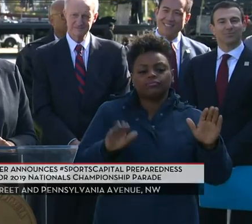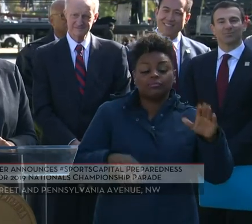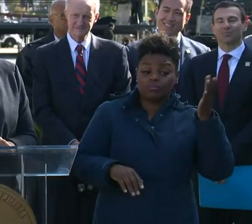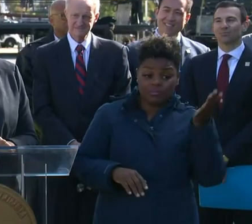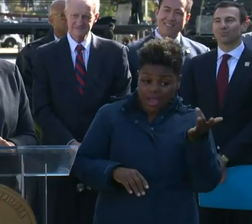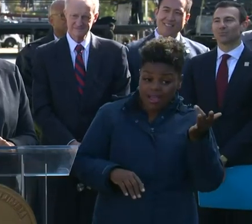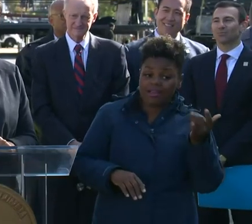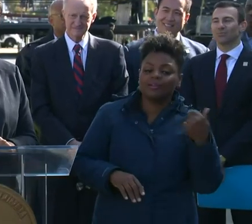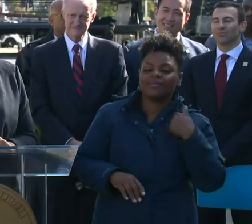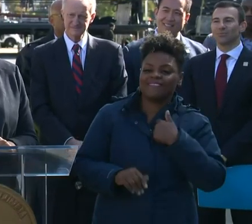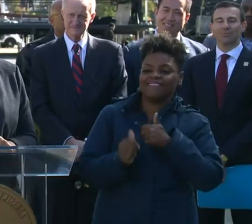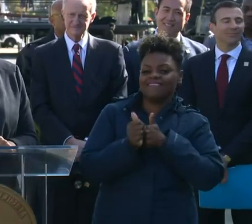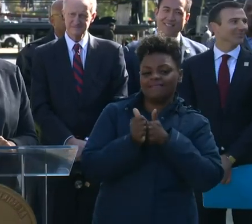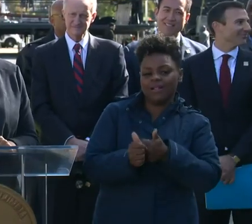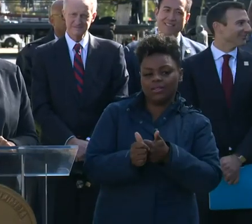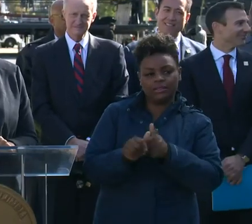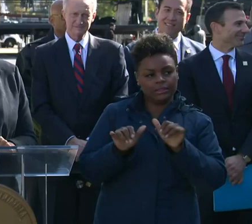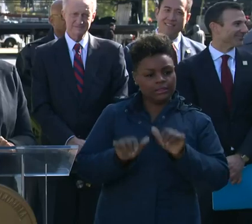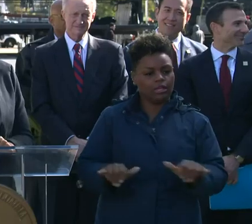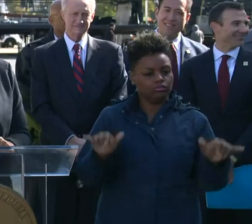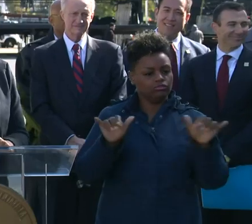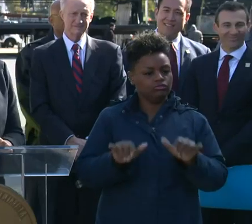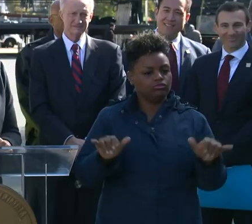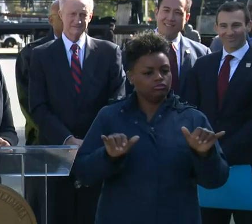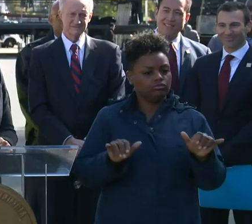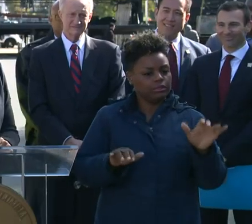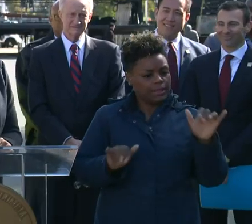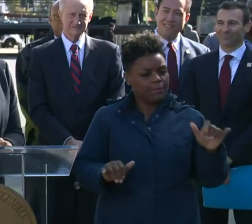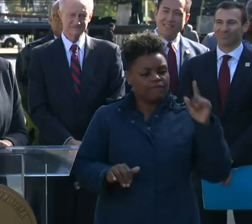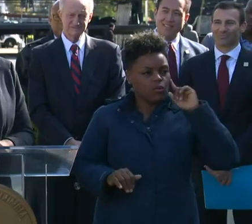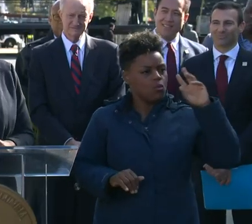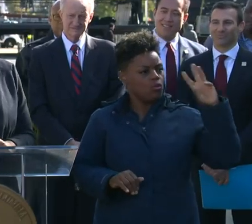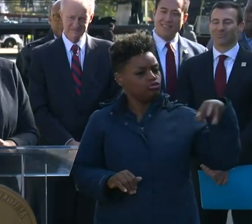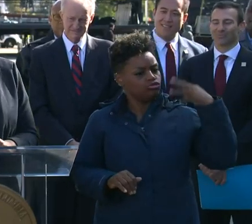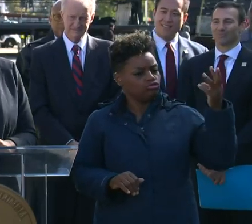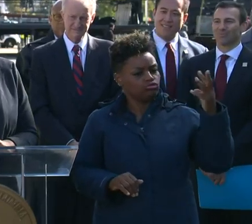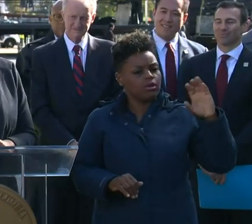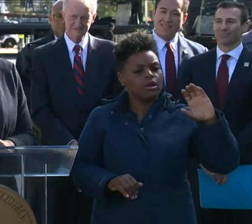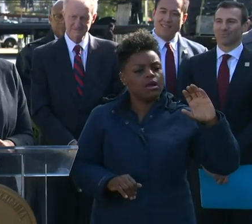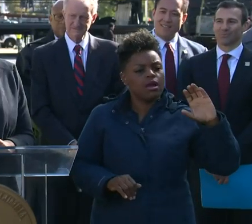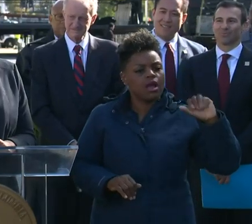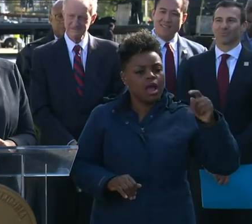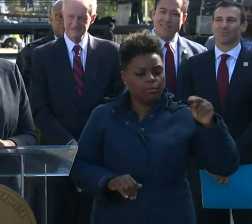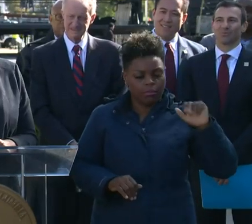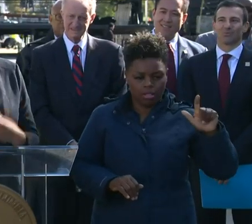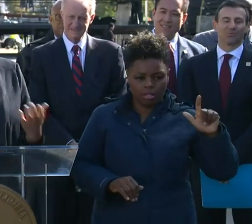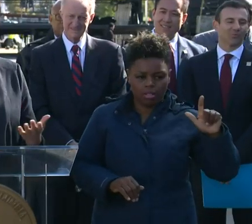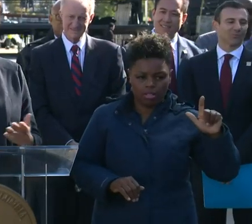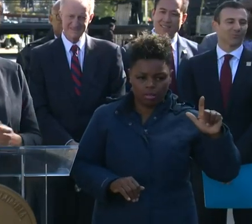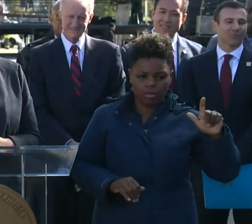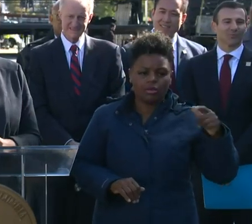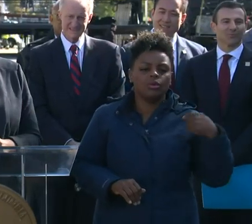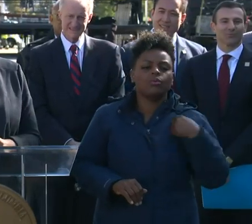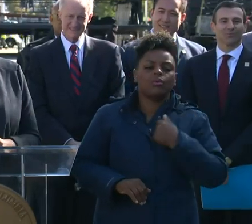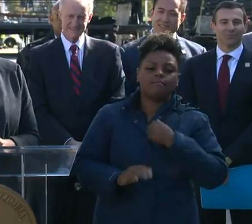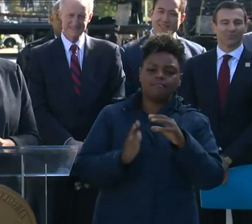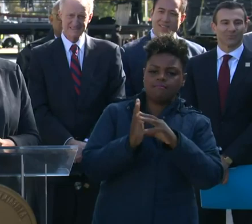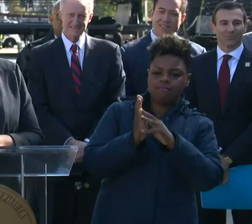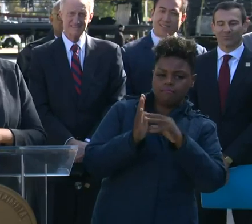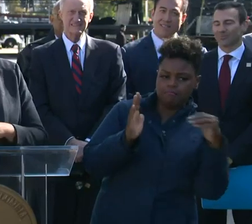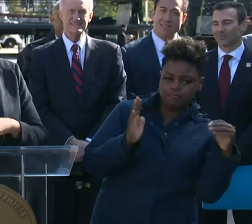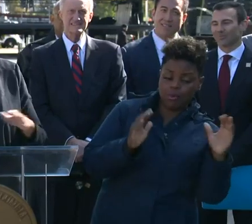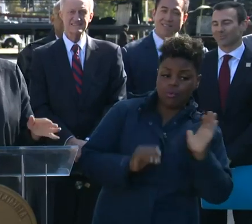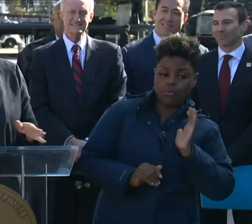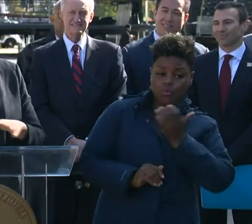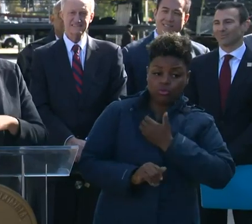route, and our special events task force has been working with the team. The advantages I see is